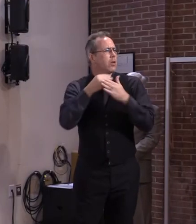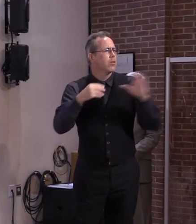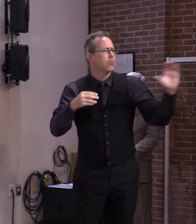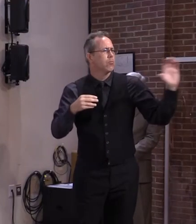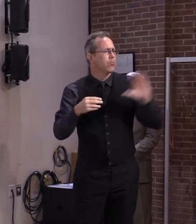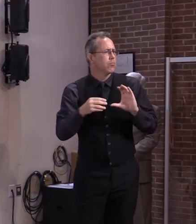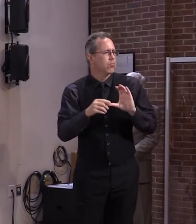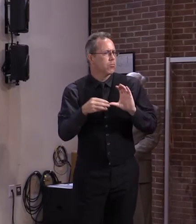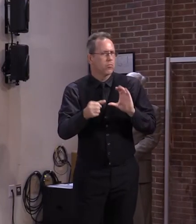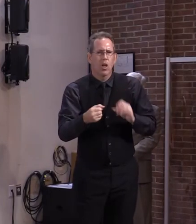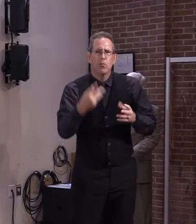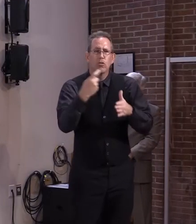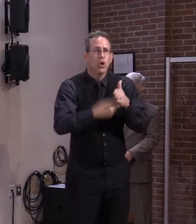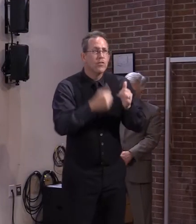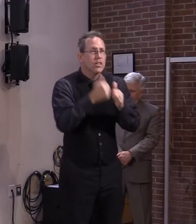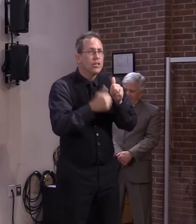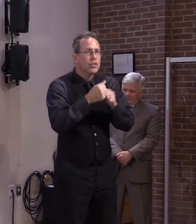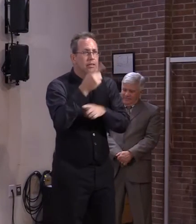can get that for you.